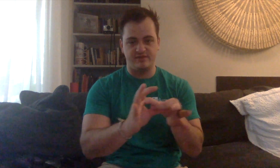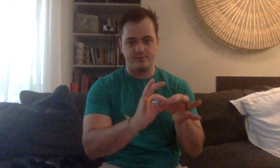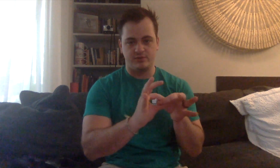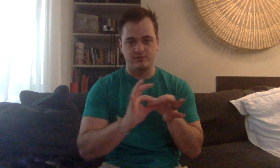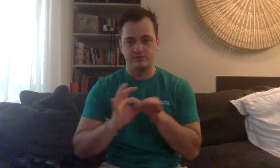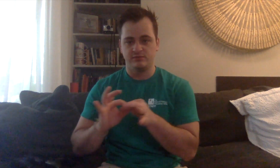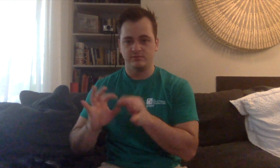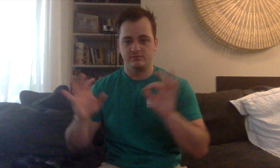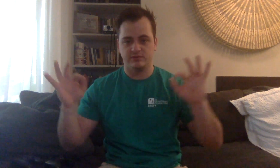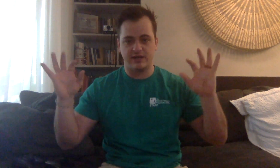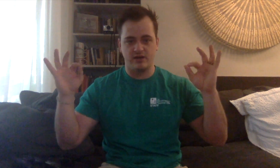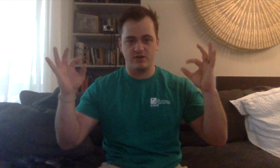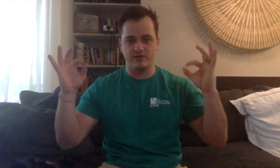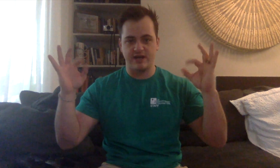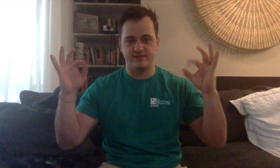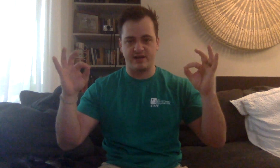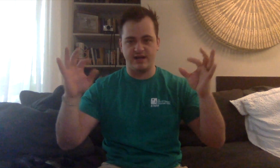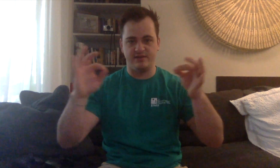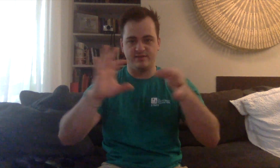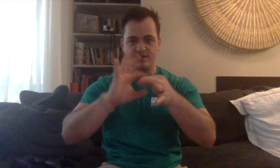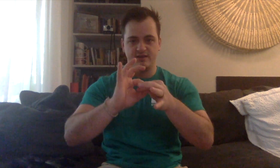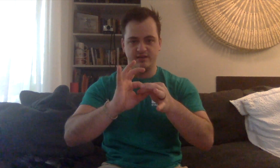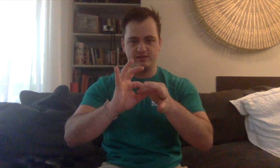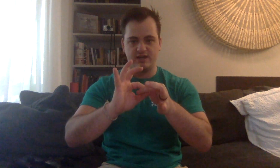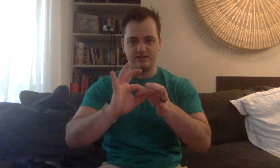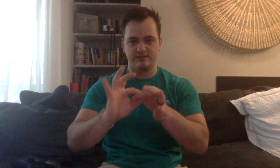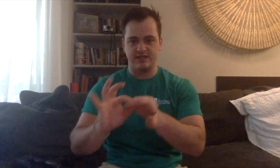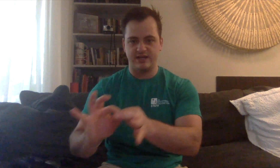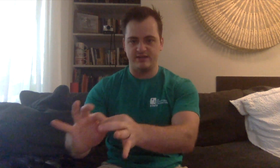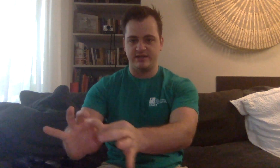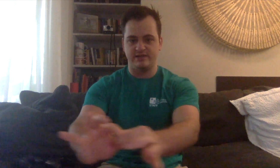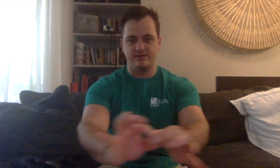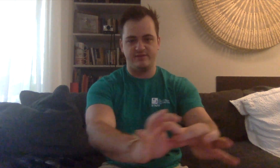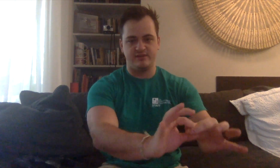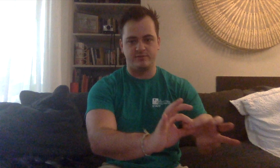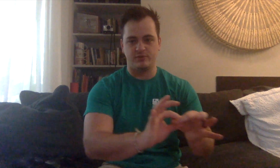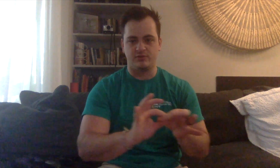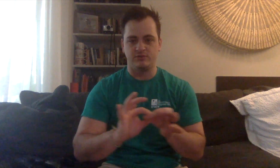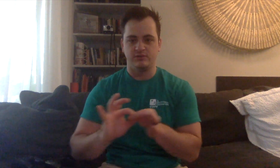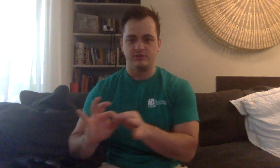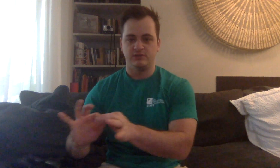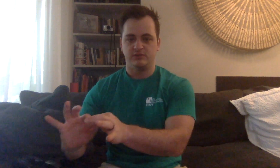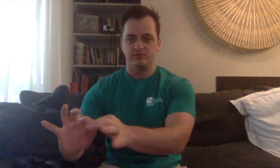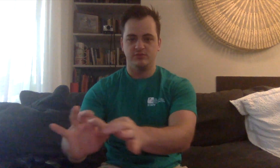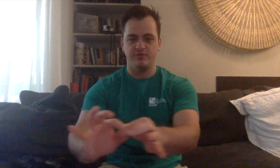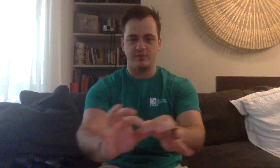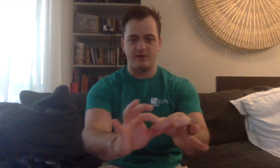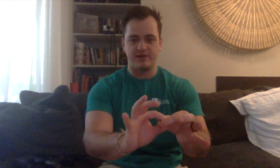Indivisible. Got our OK signs. They're locked together. Indivisible. Moving around like